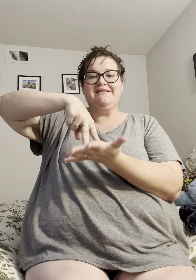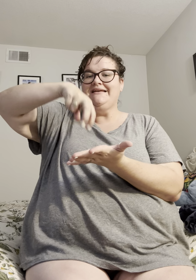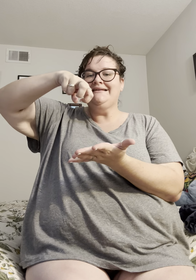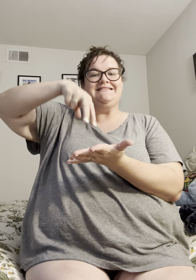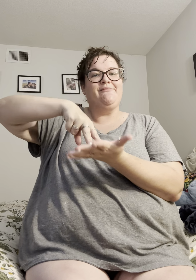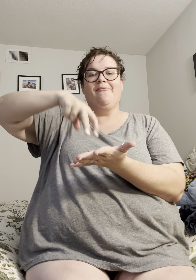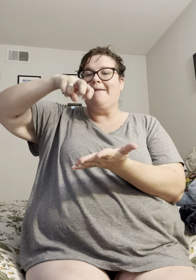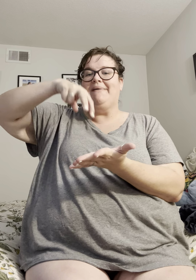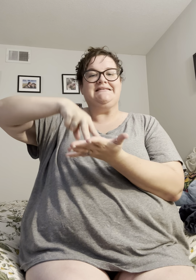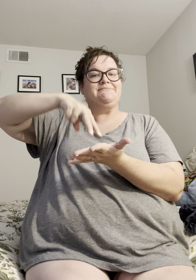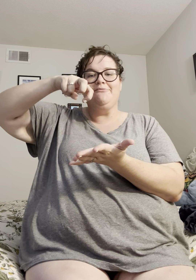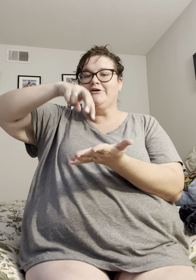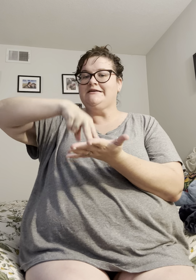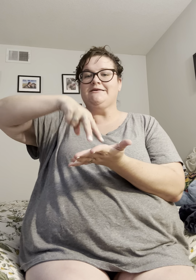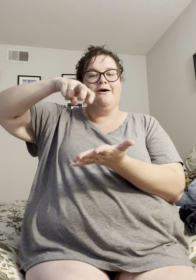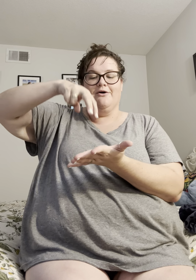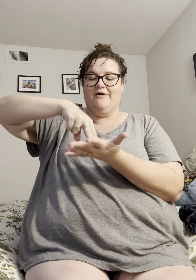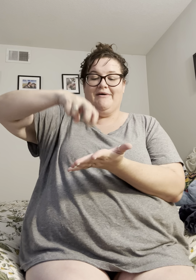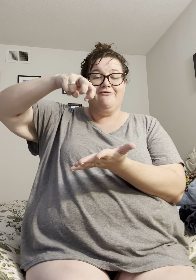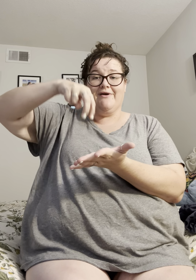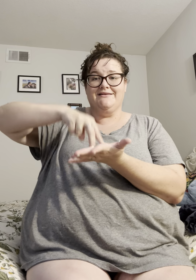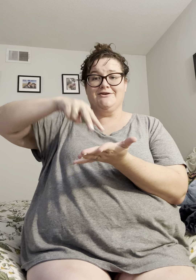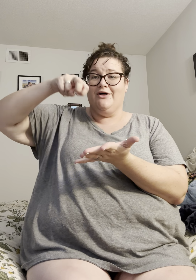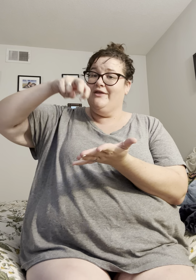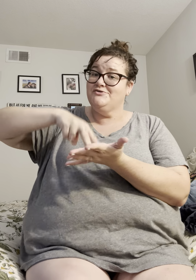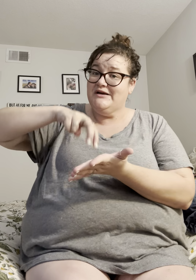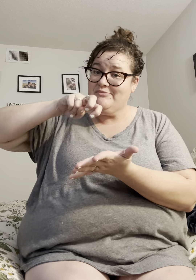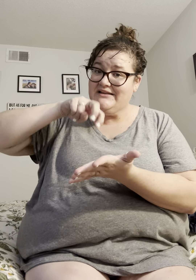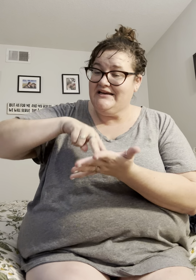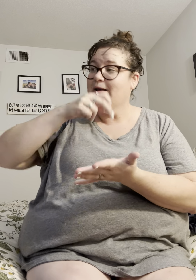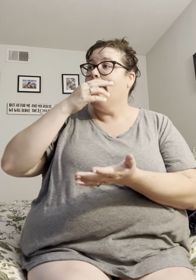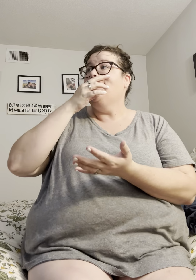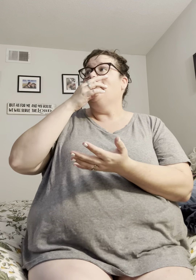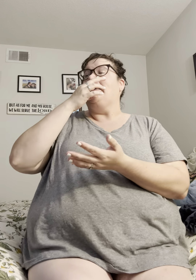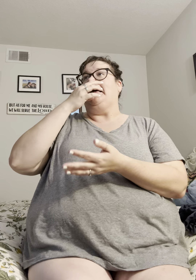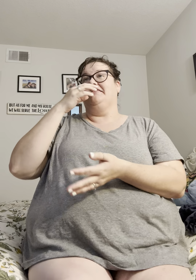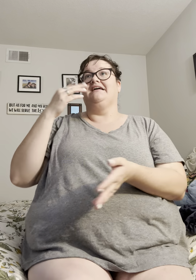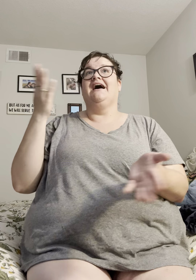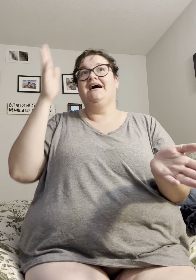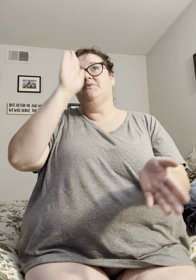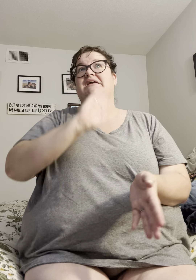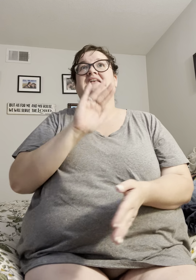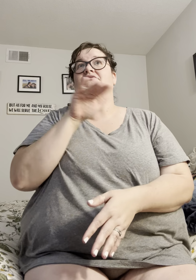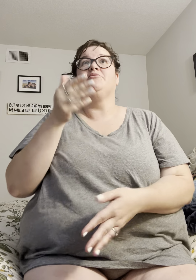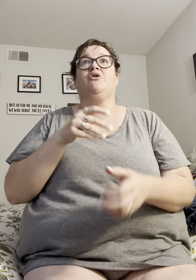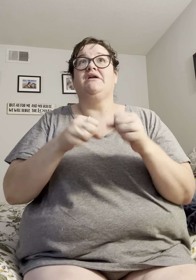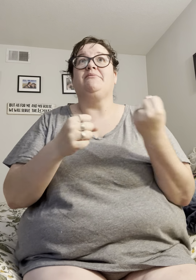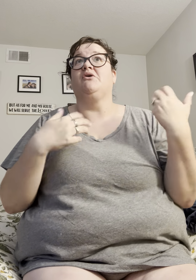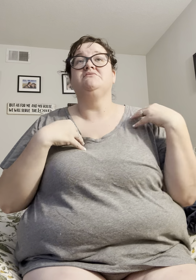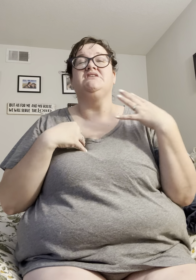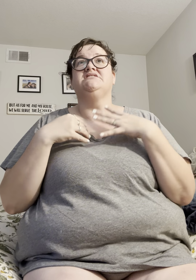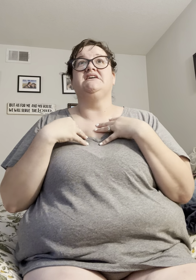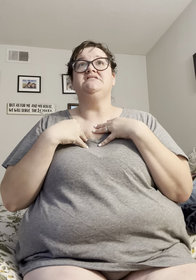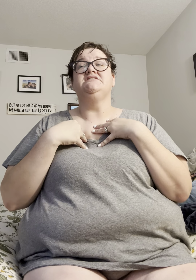trampoline. Some of my best memories are with my friends on their trampoline. Thank God we never broke any bones. Us kids